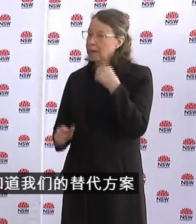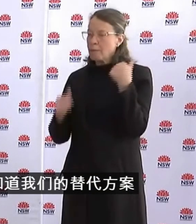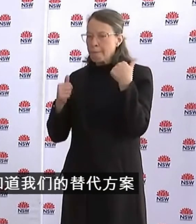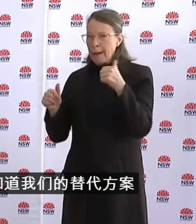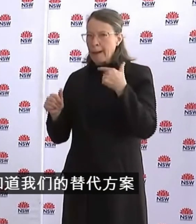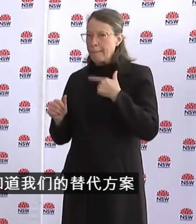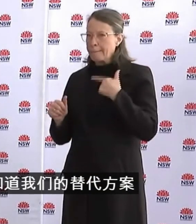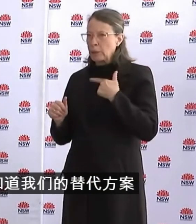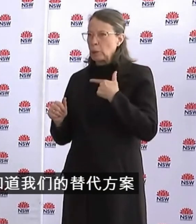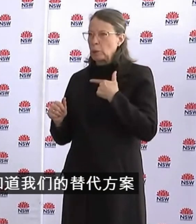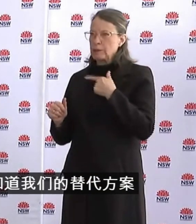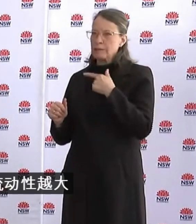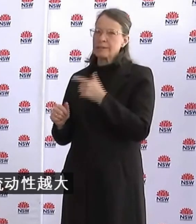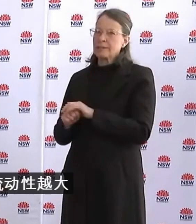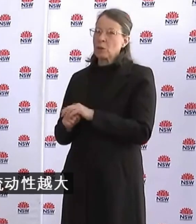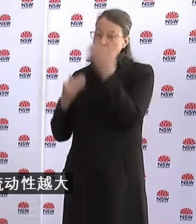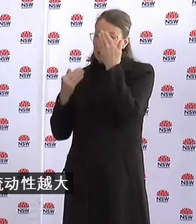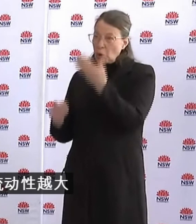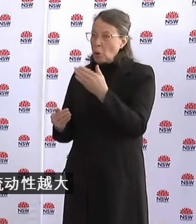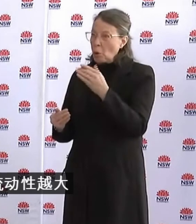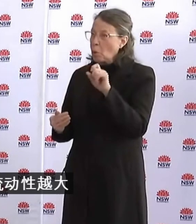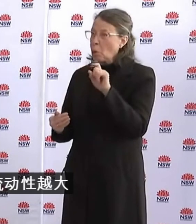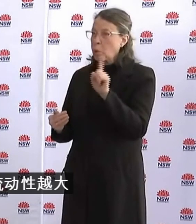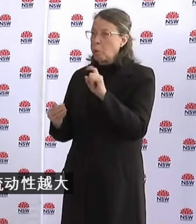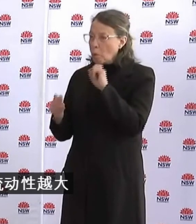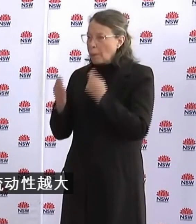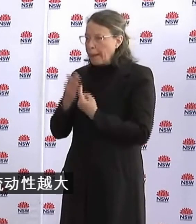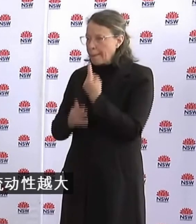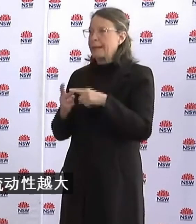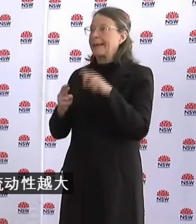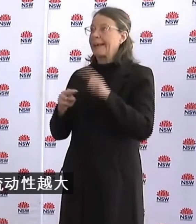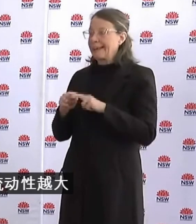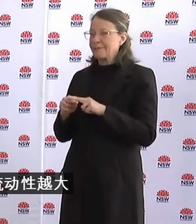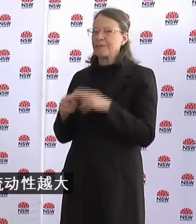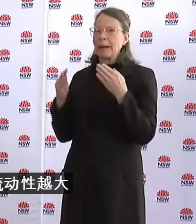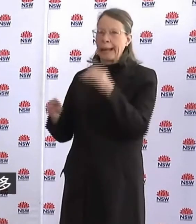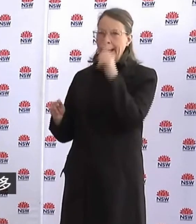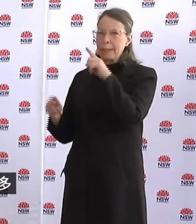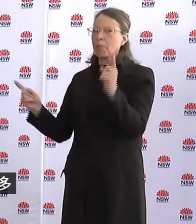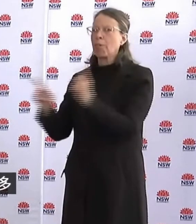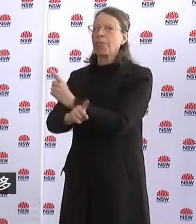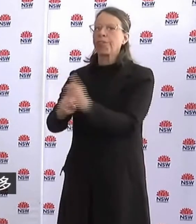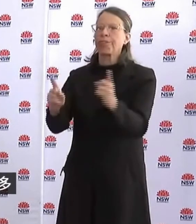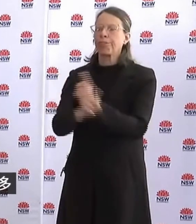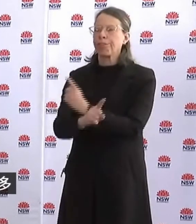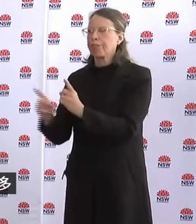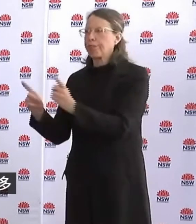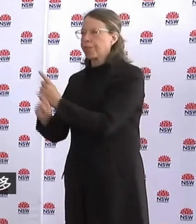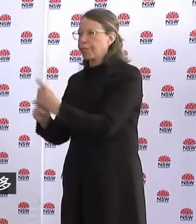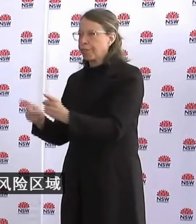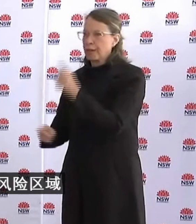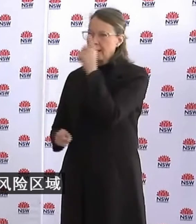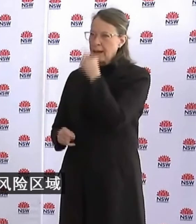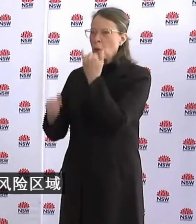you never know the alternative scenario. We know for a fact that the more mobile our population is, the more people from different